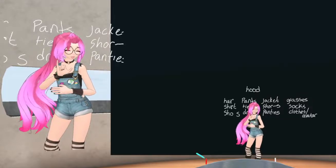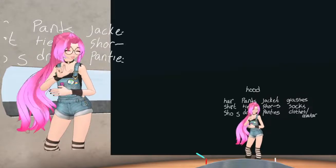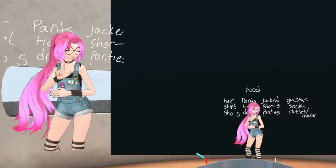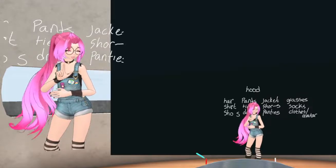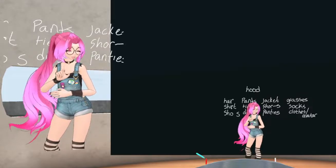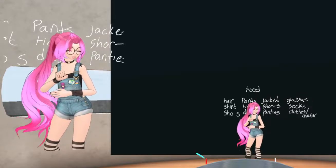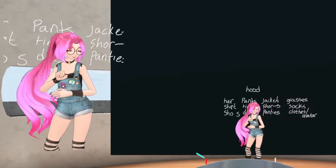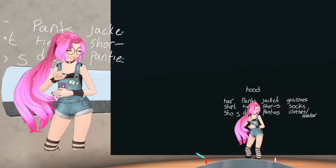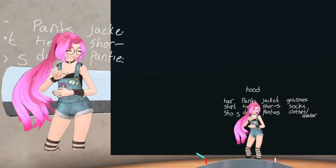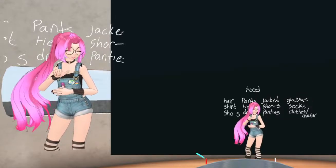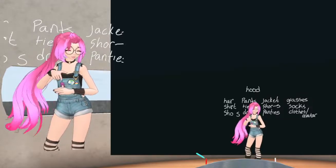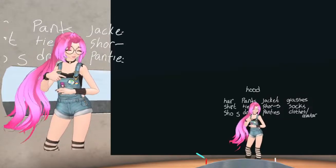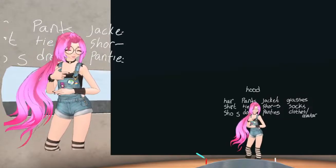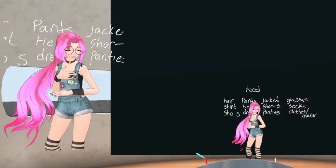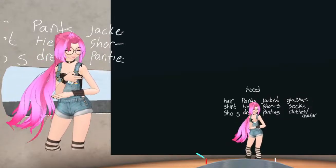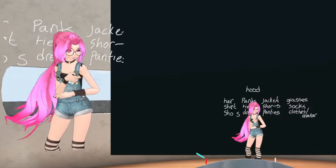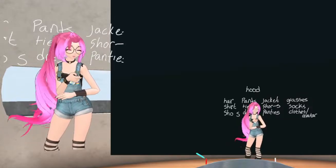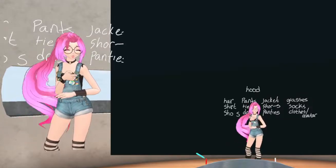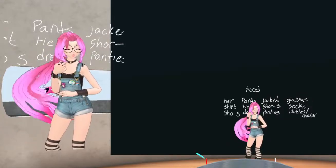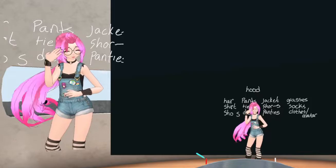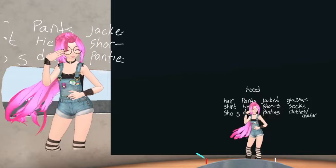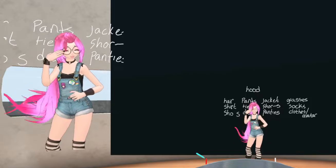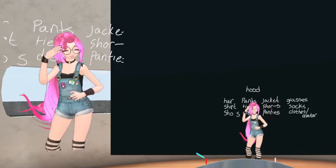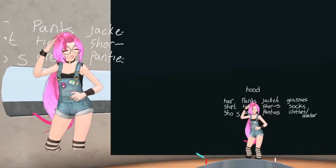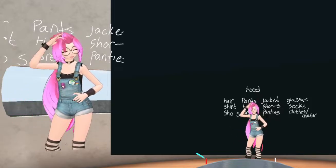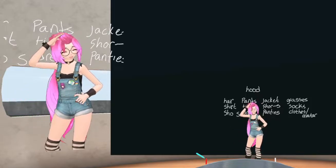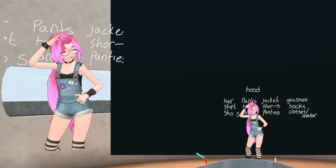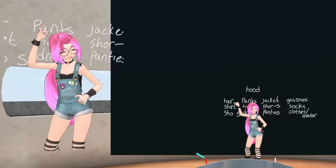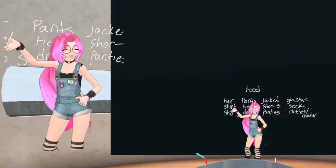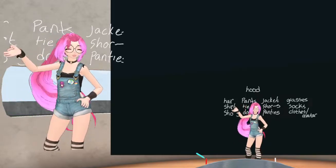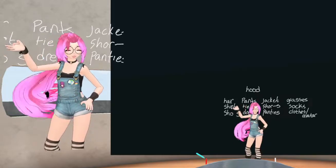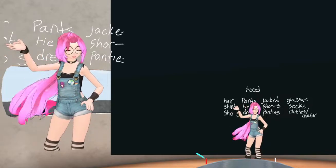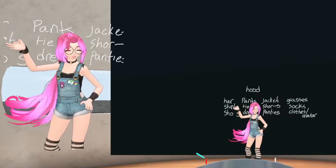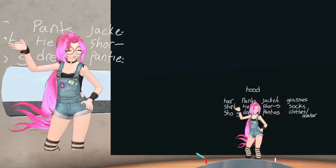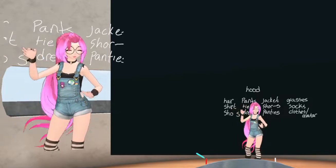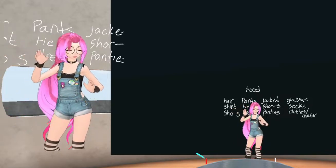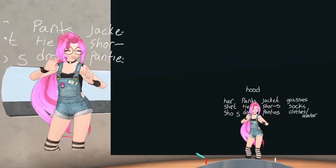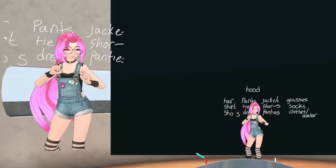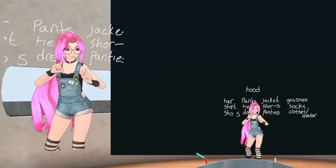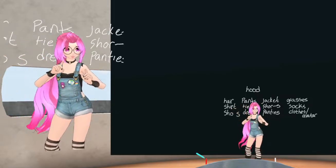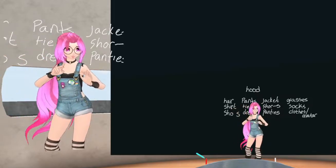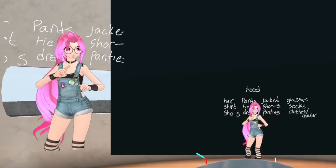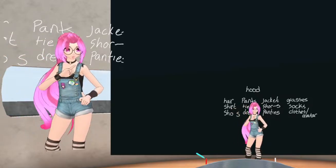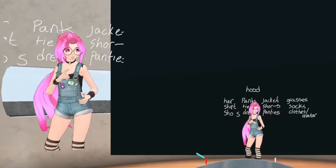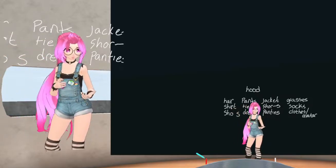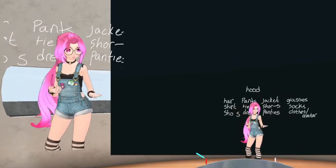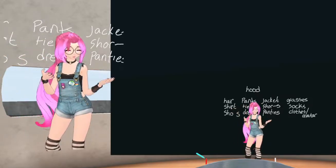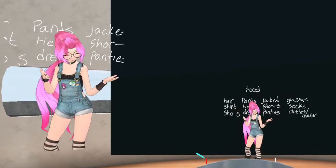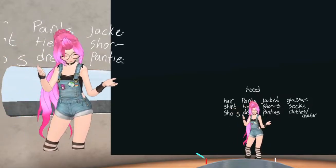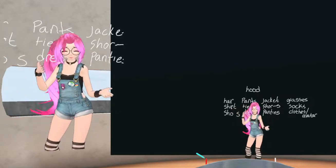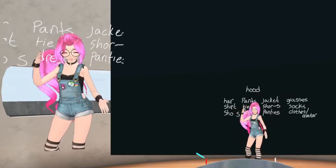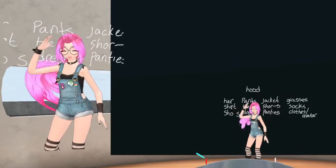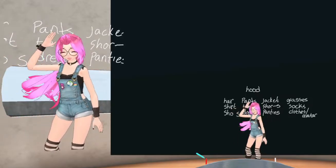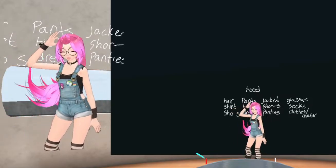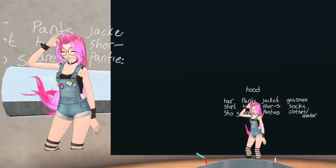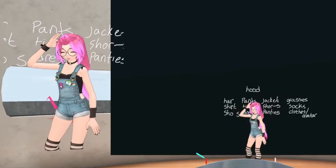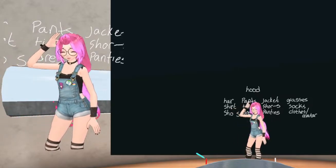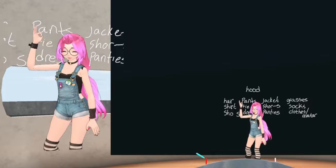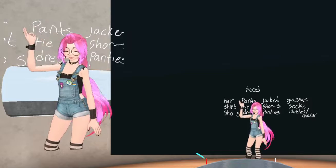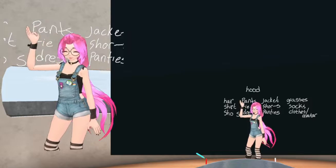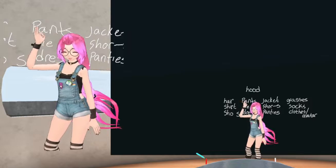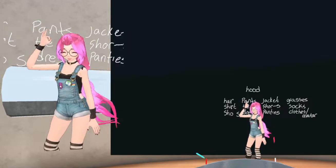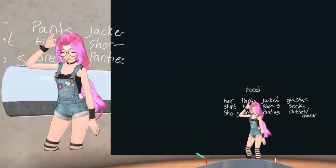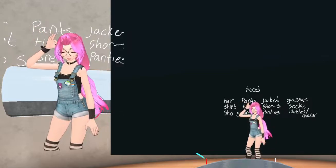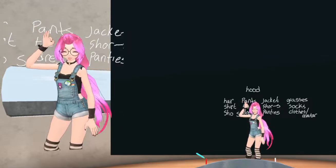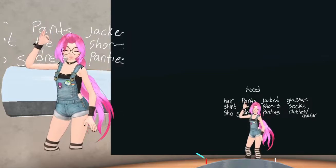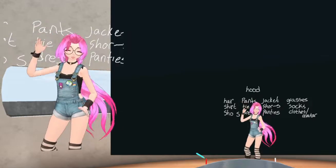Not the Korean film, the anime. Okay, you know how they have to pull each other's hair out to test if they're a parasite? It's like that, right? So it's